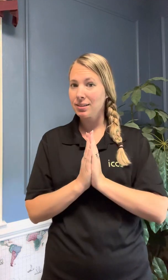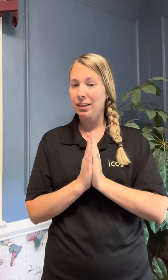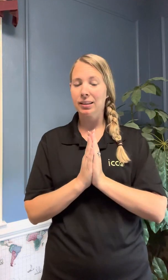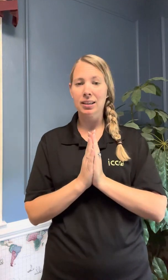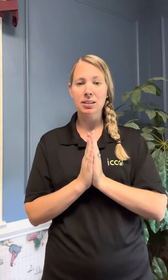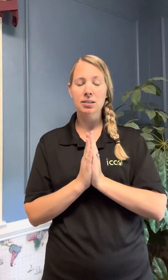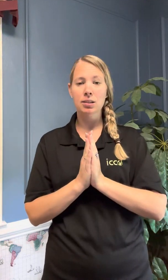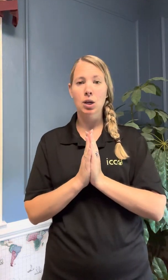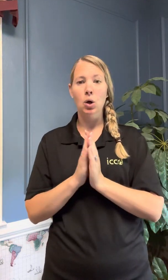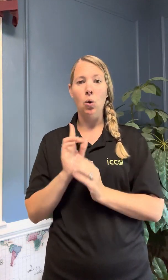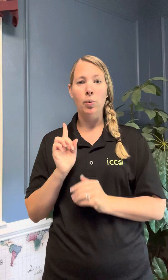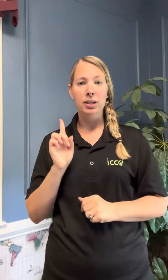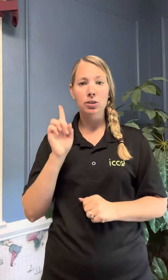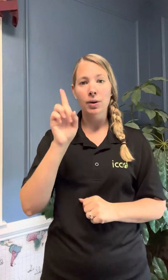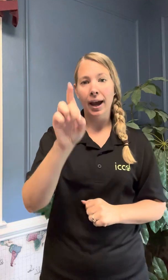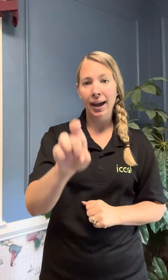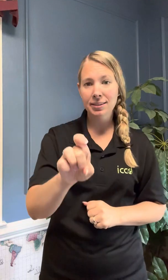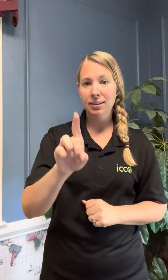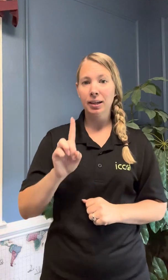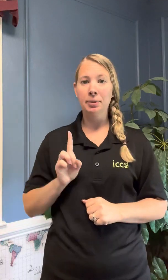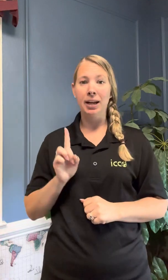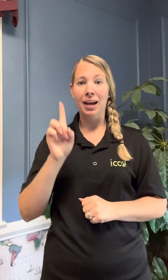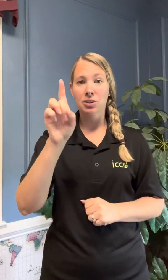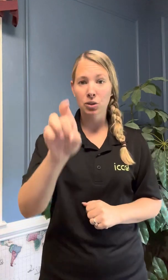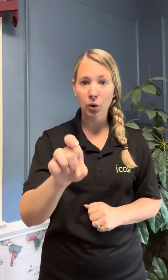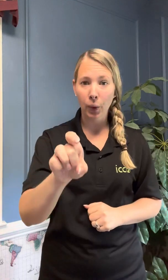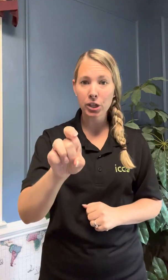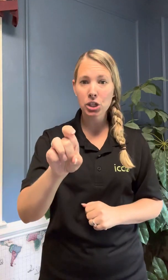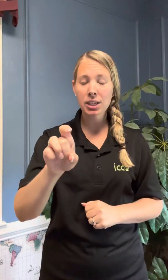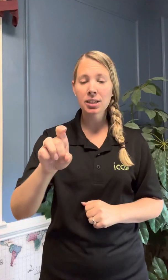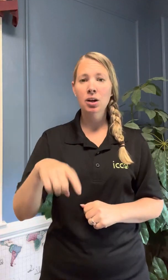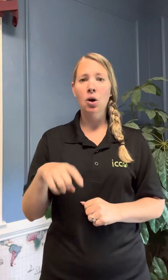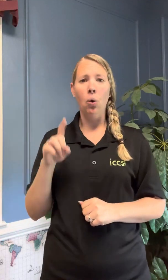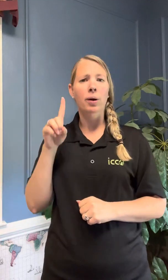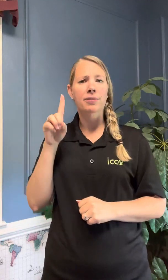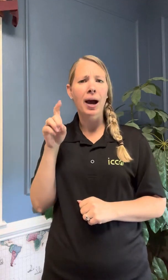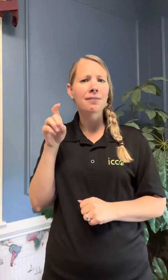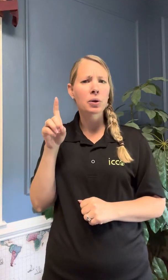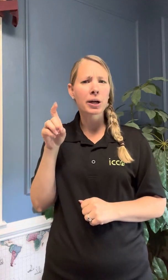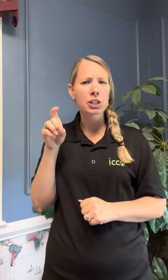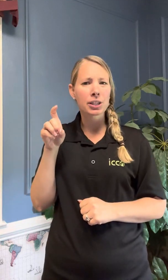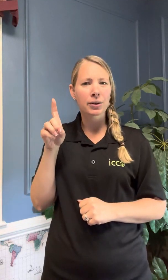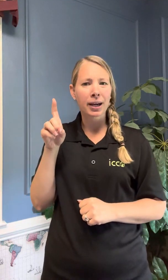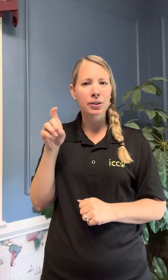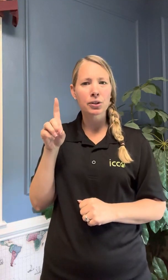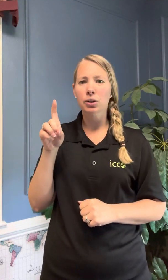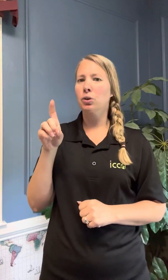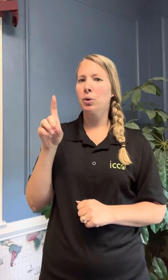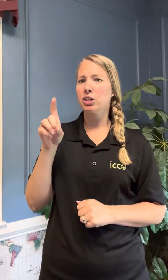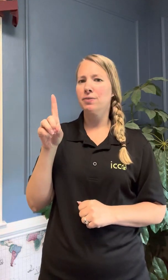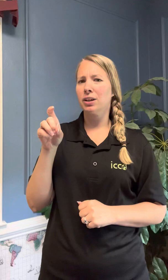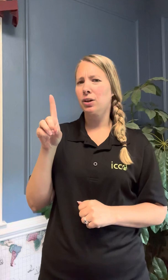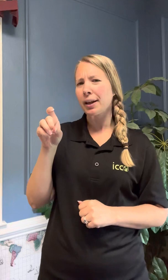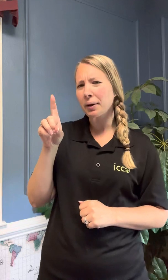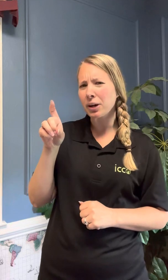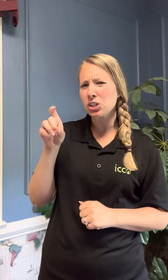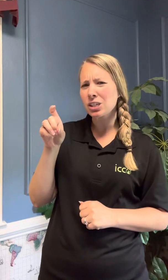like this, or we can do ask like I'm going to ask you a question. Or if you have a question, you kind of do your little question here, like